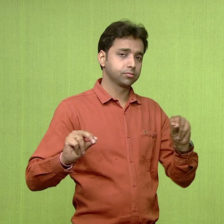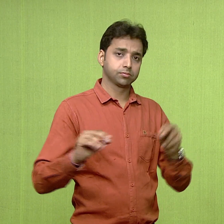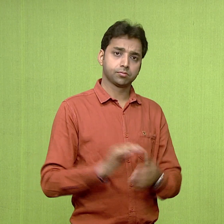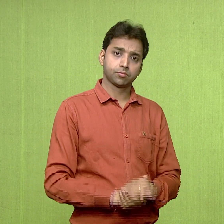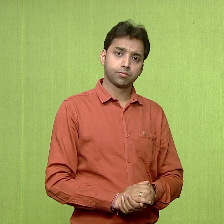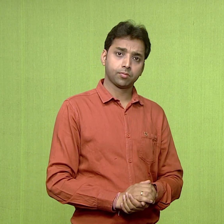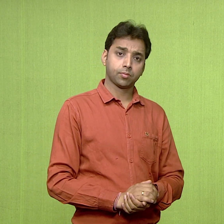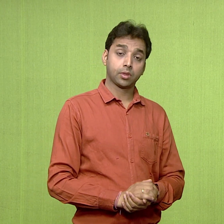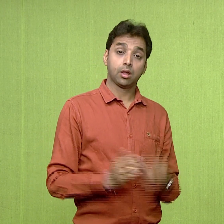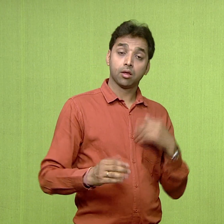In fact,